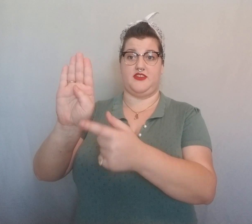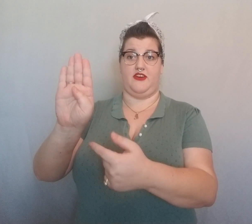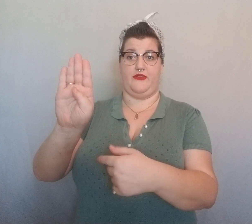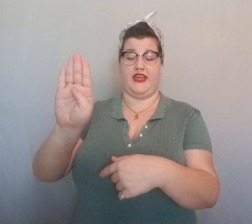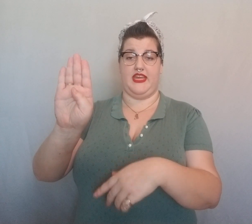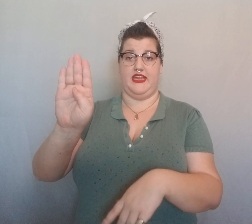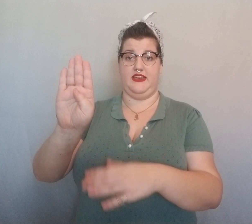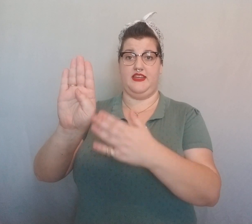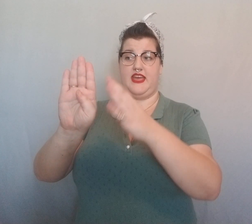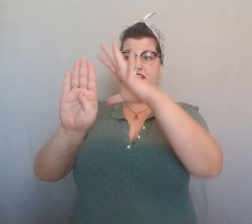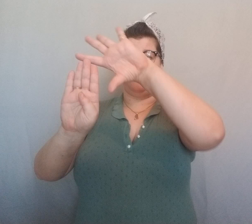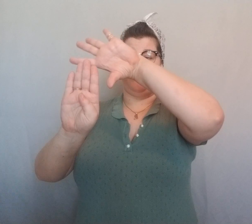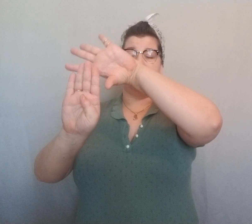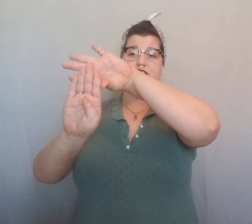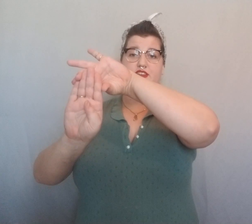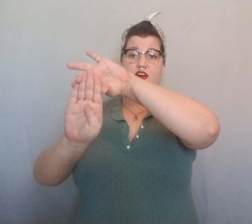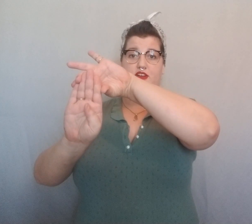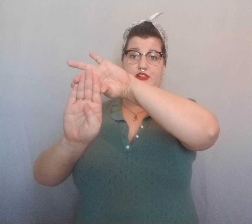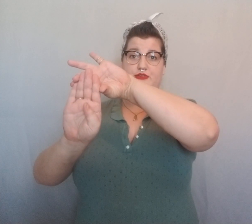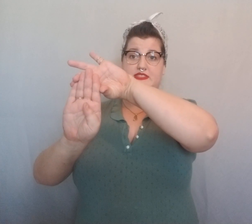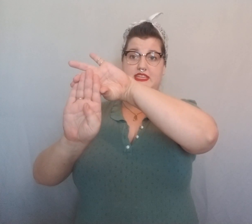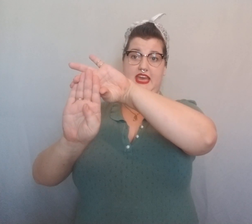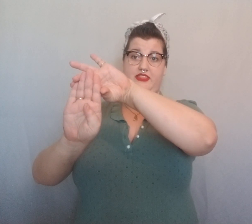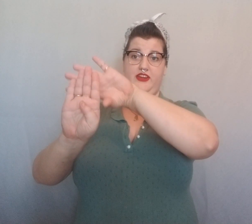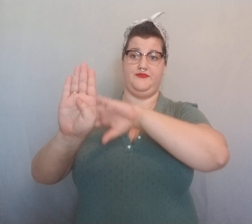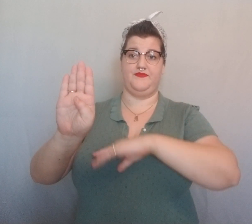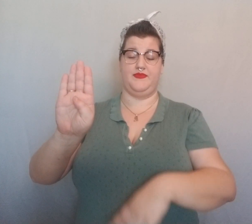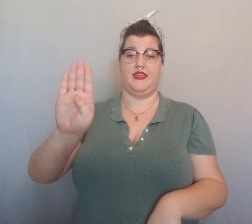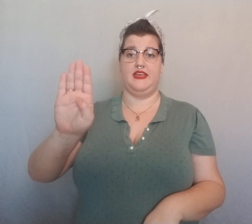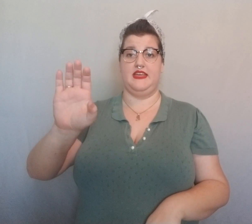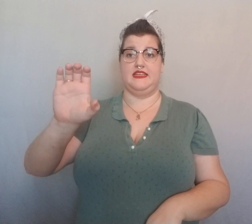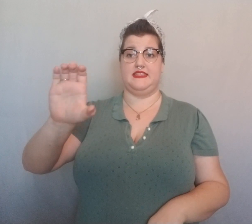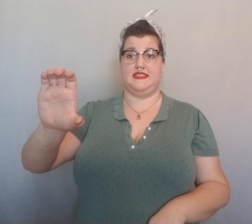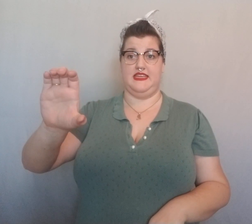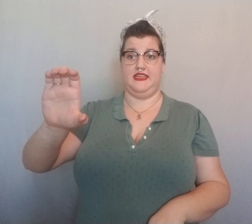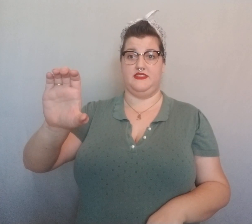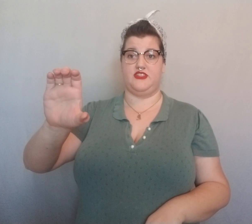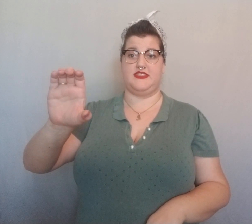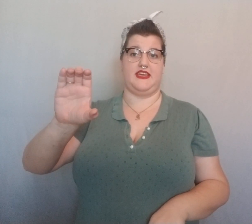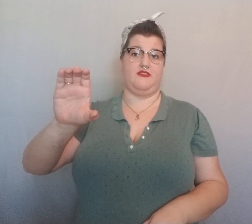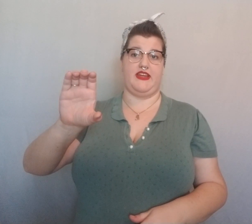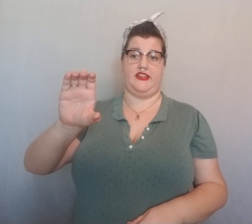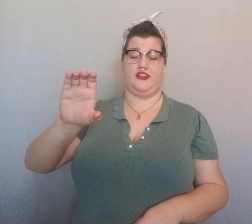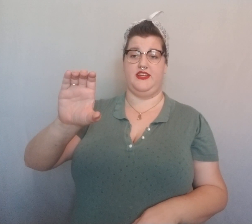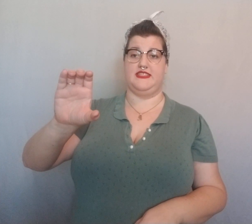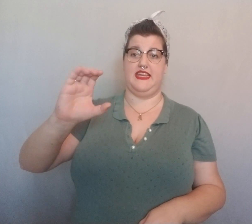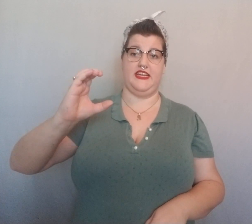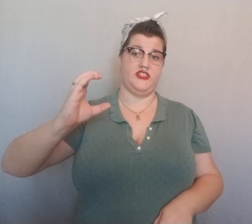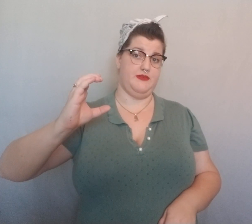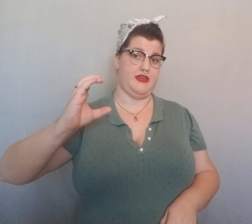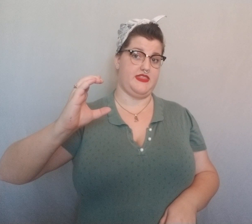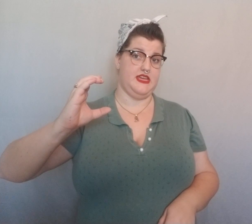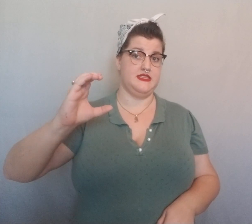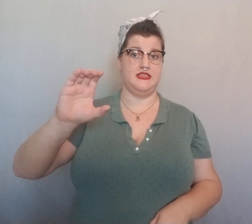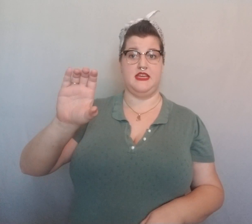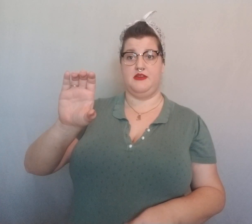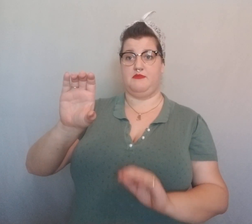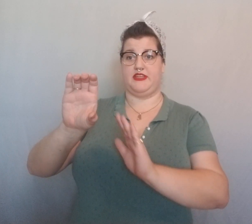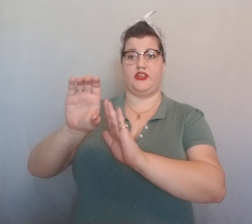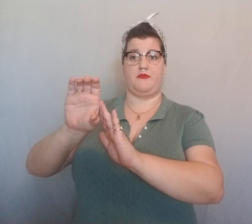the way in, and your fingers all closed together. C, just like a regular C hand shape like this, make sure your palm